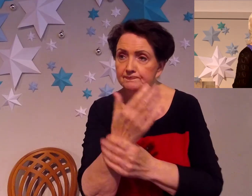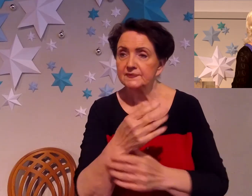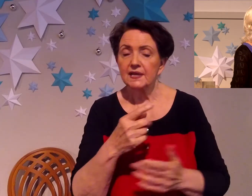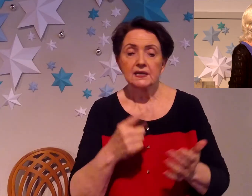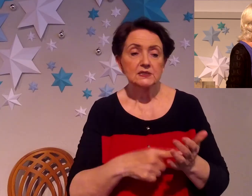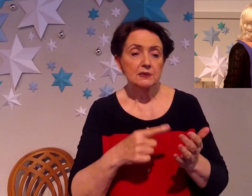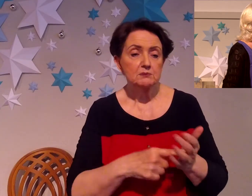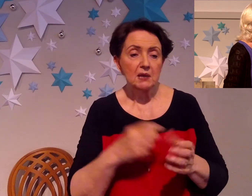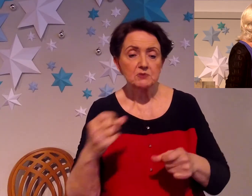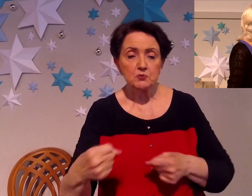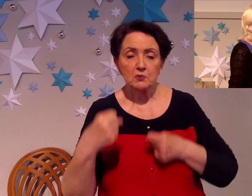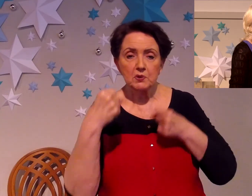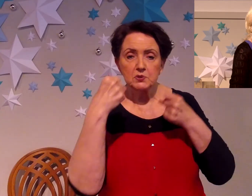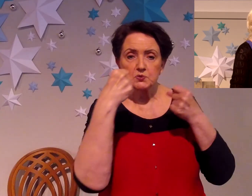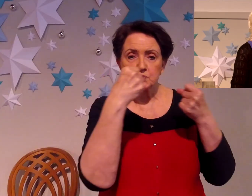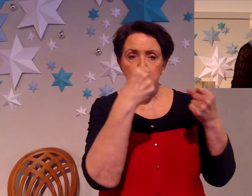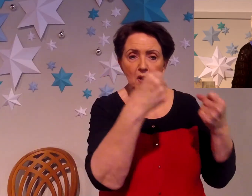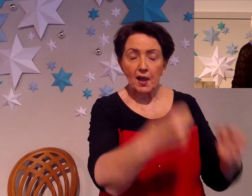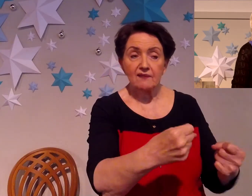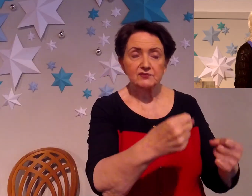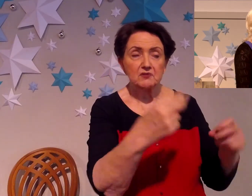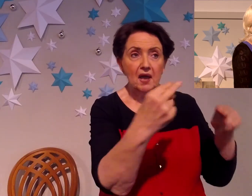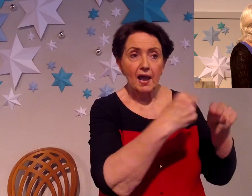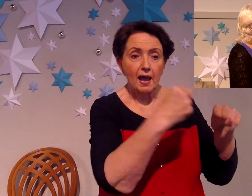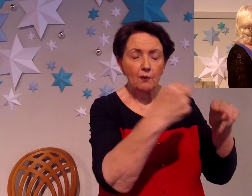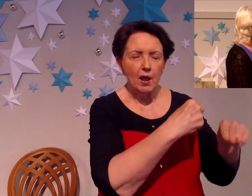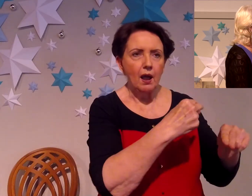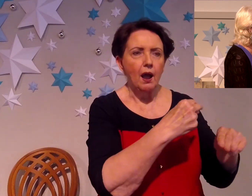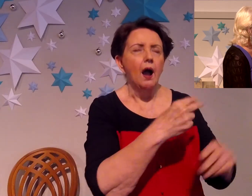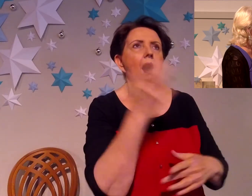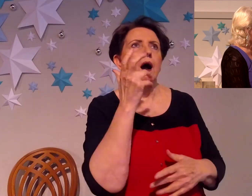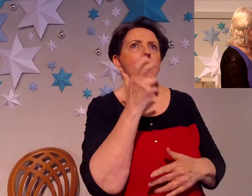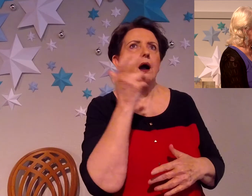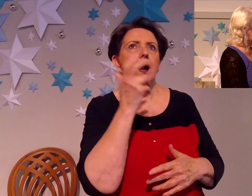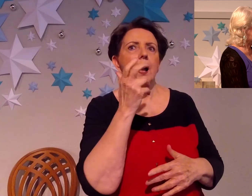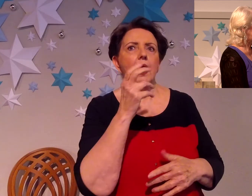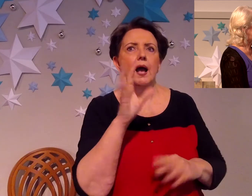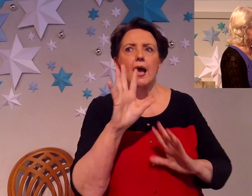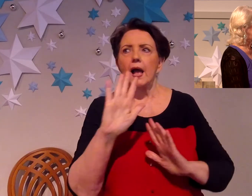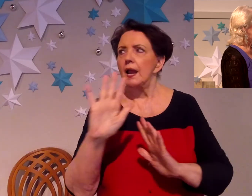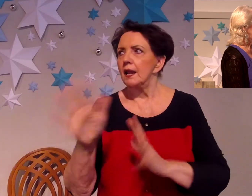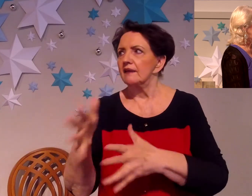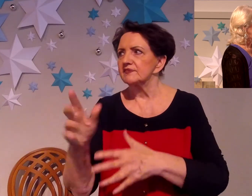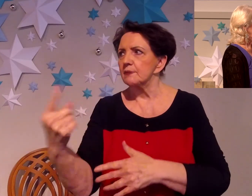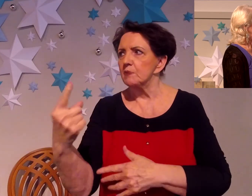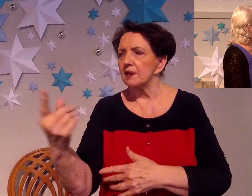far as the highway, and I would go, I've left my talk at home.